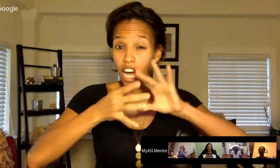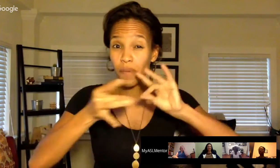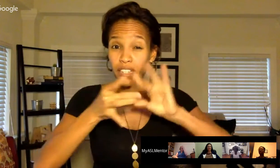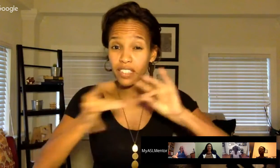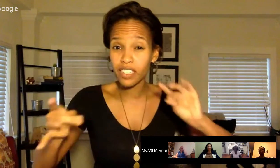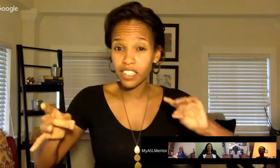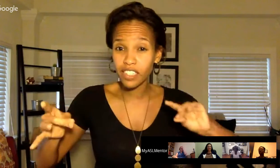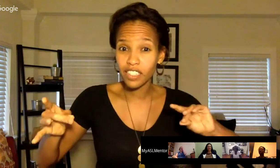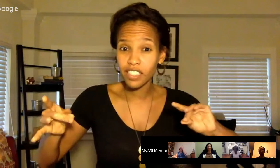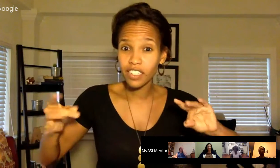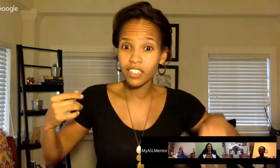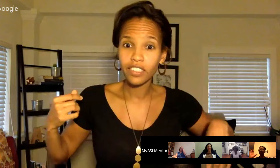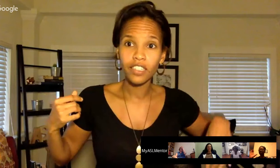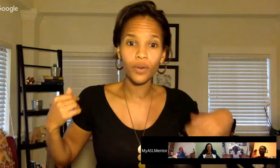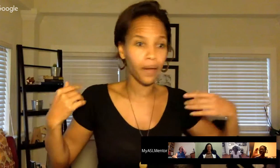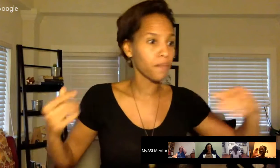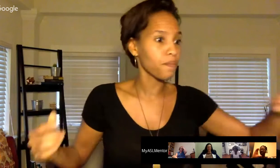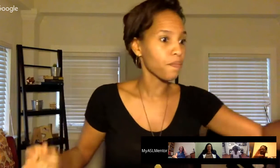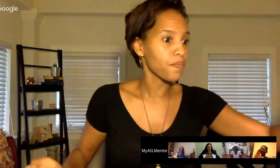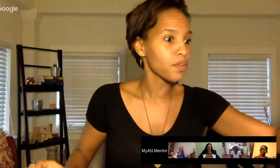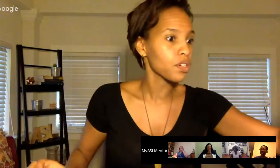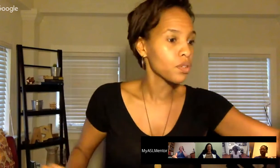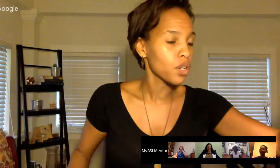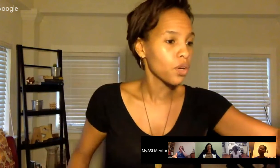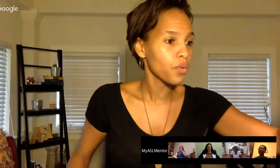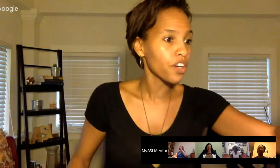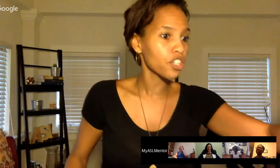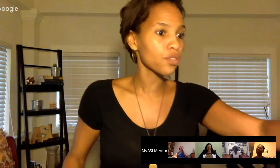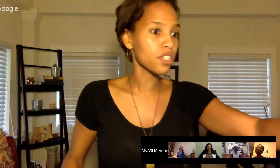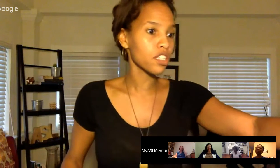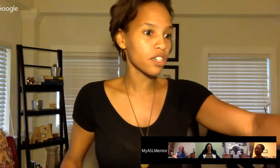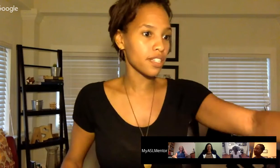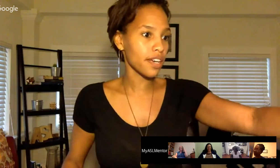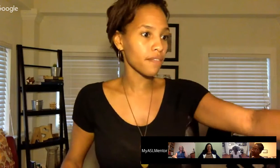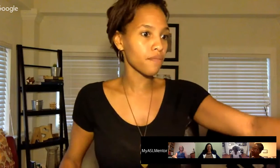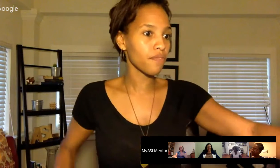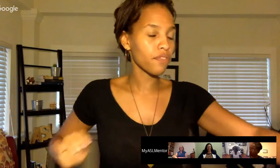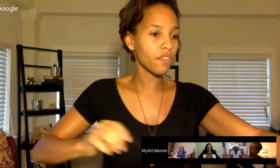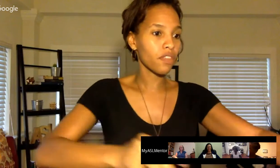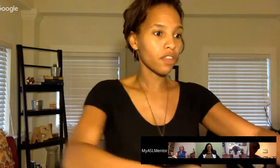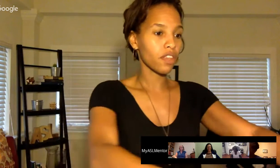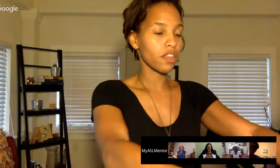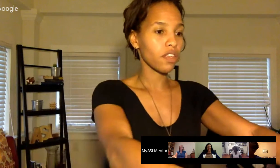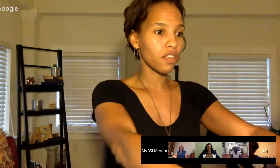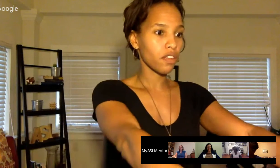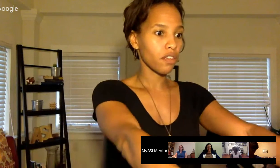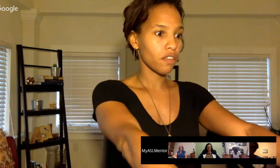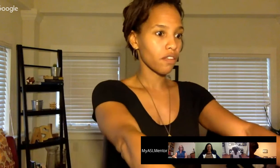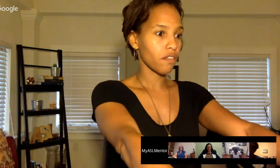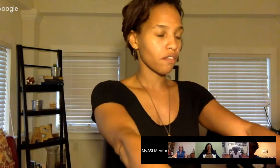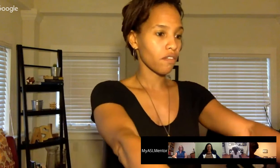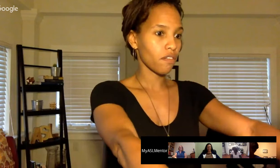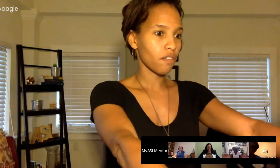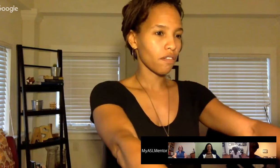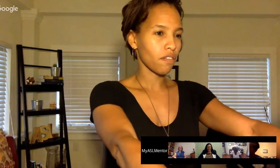Questions, comments? Okay. We are cruising along today.